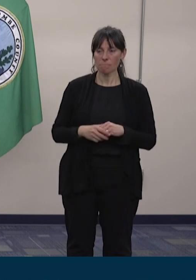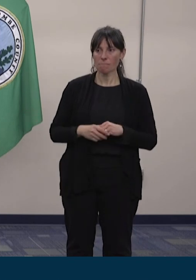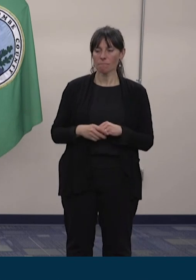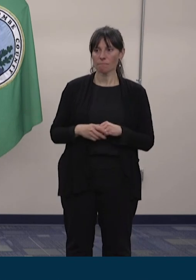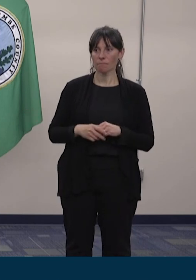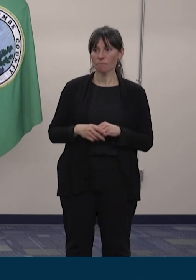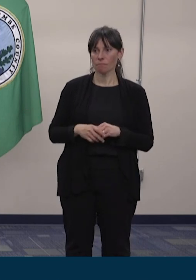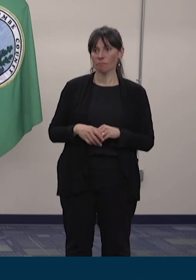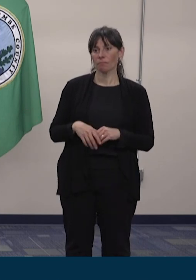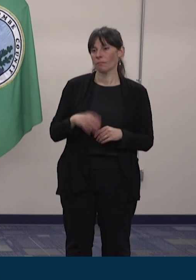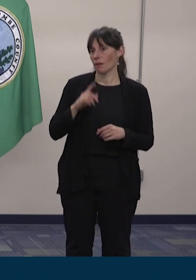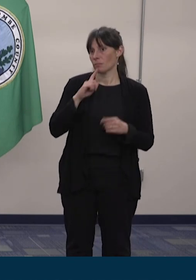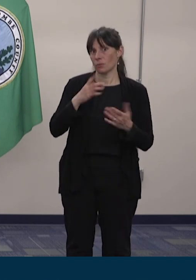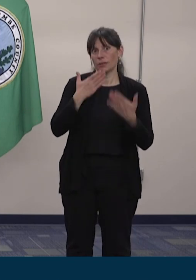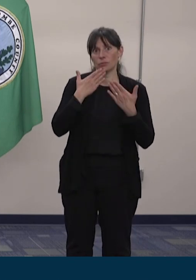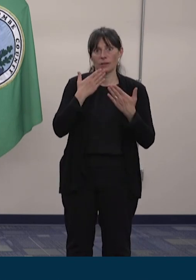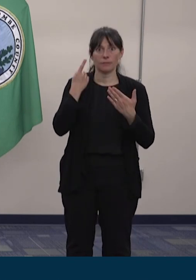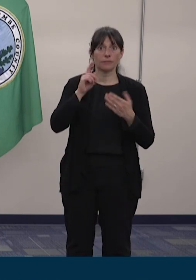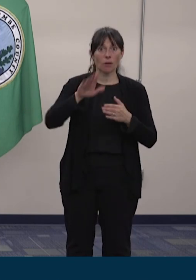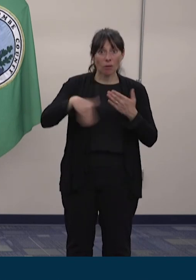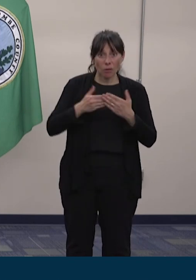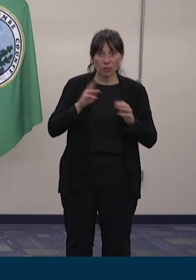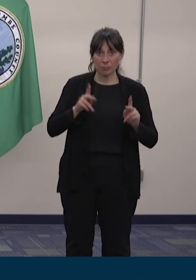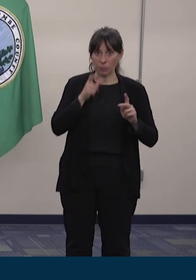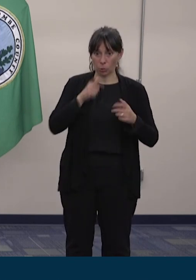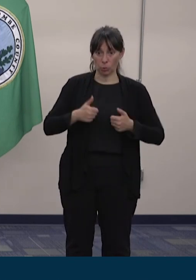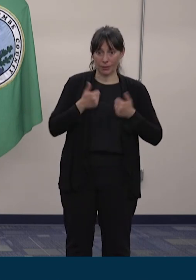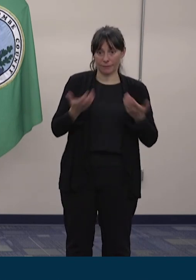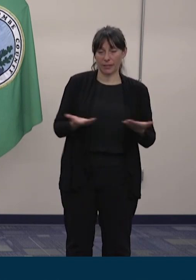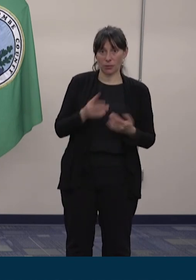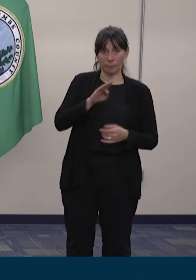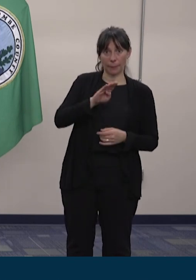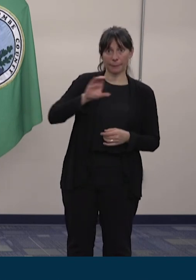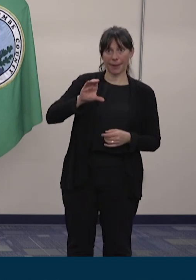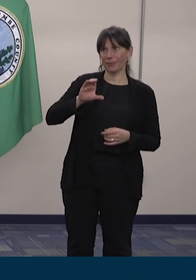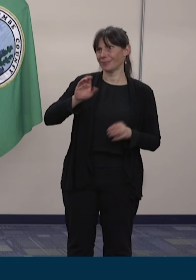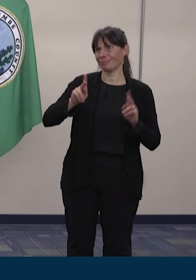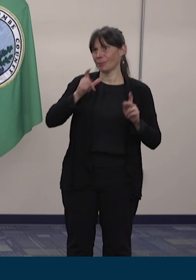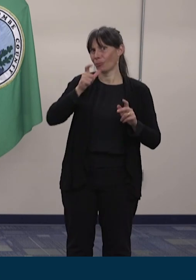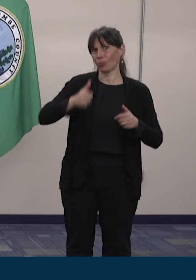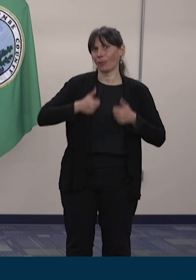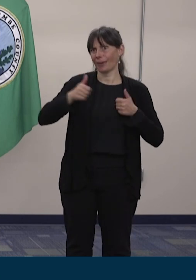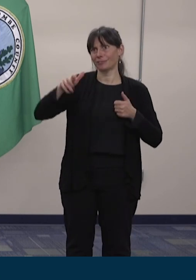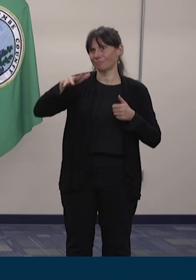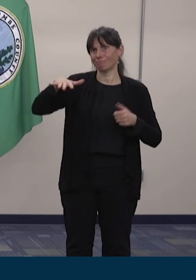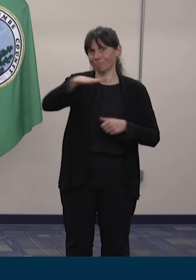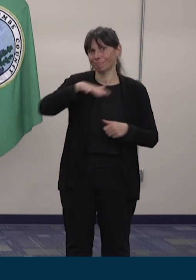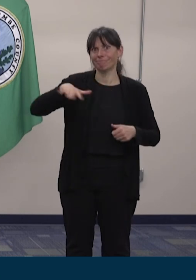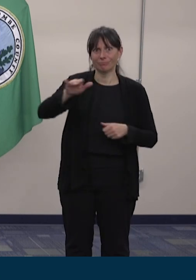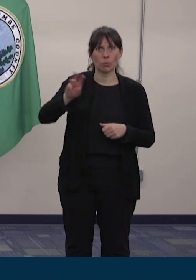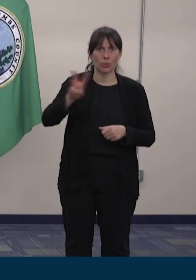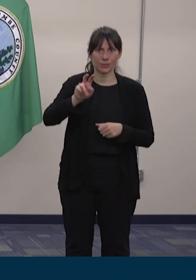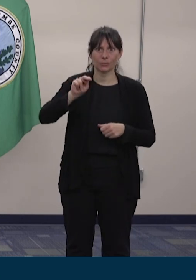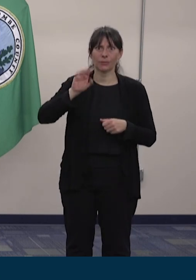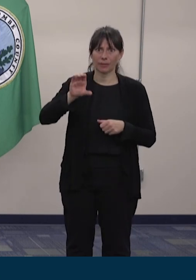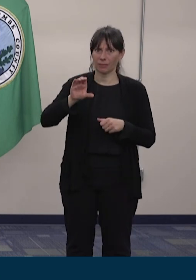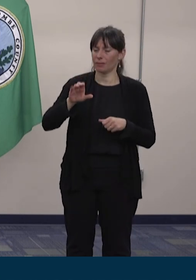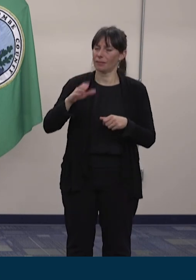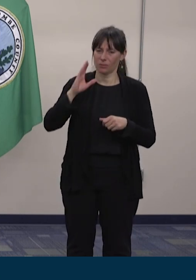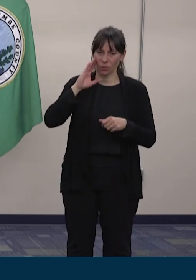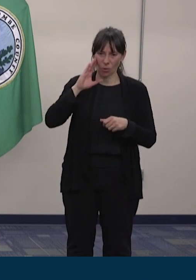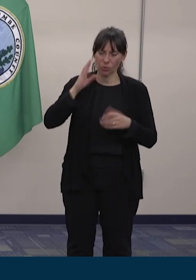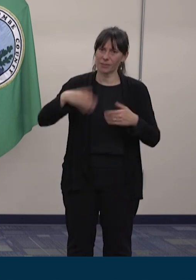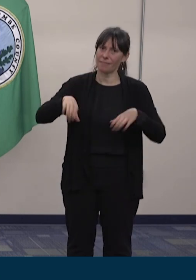all the citizens in Buncombe County and the surrounding communities who have done their part in making great